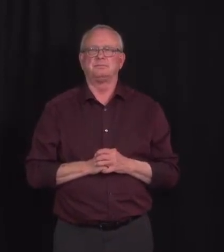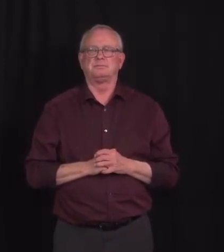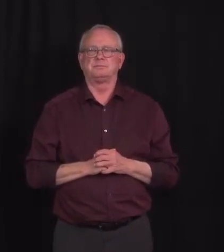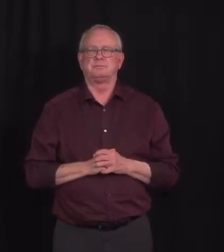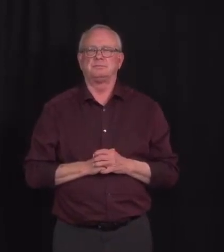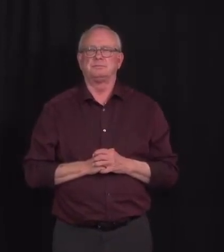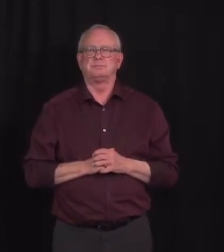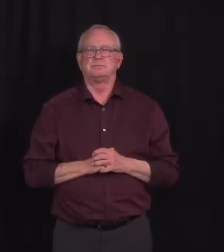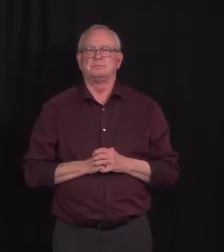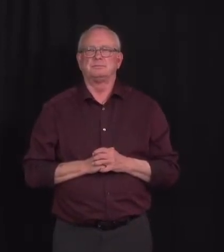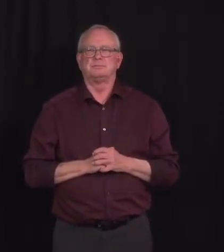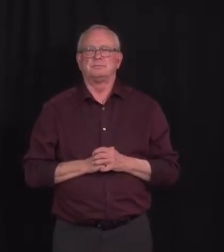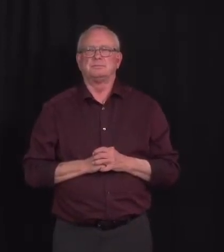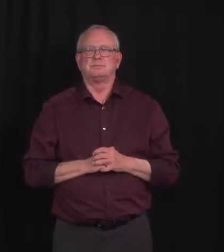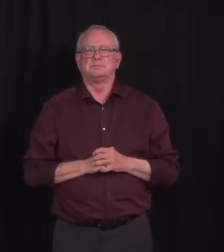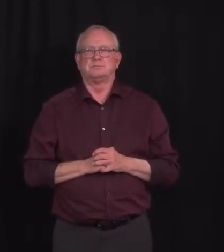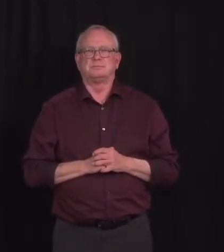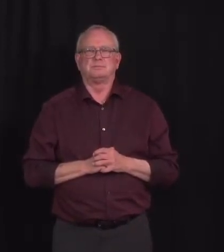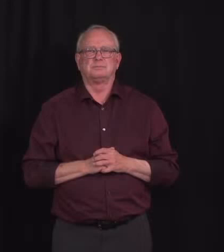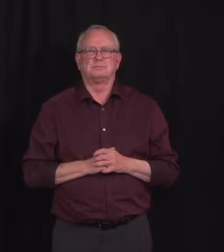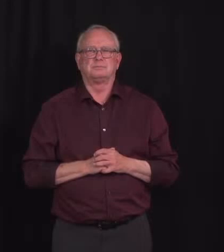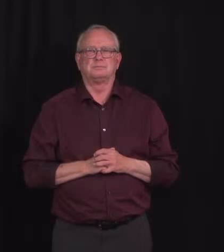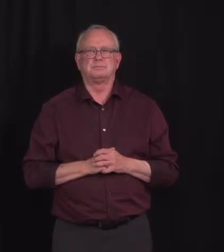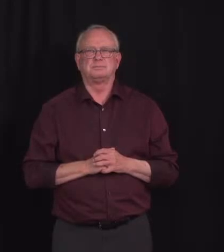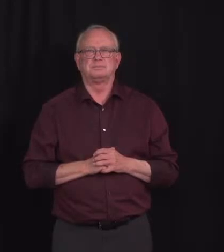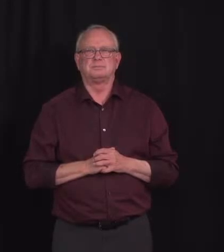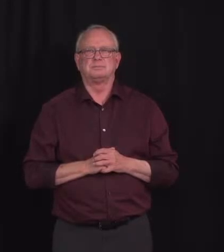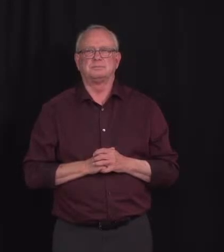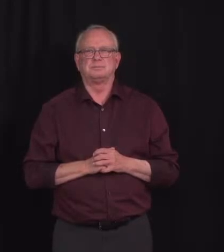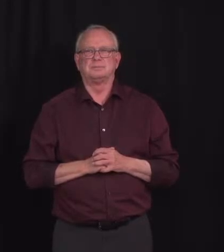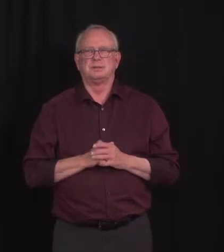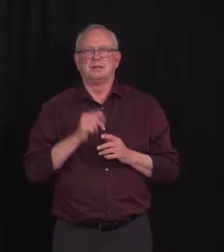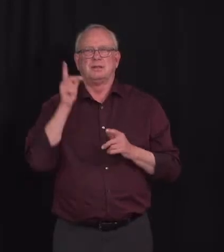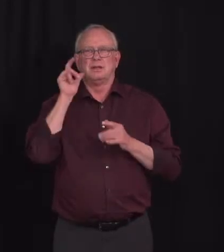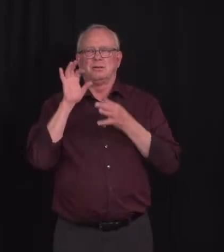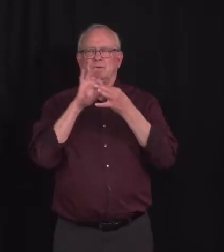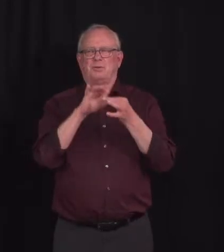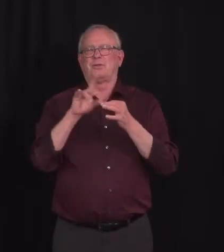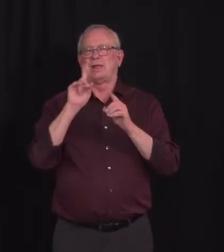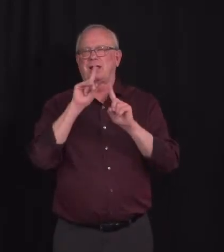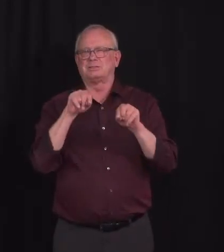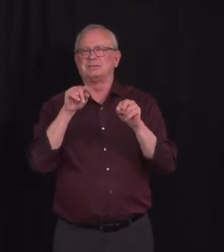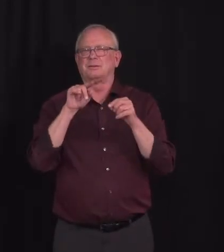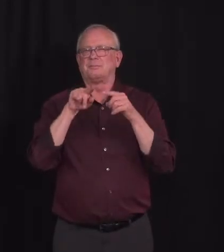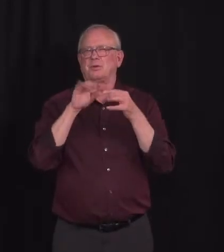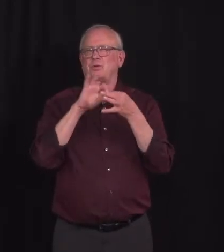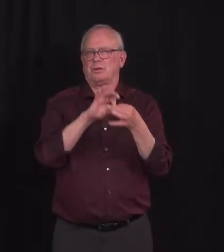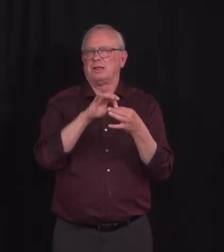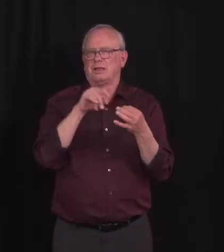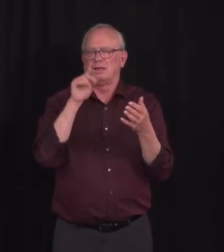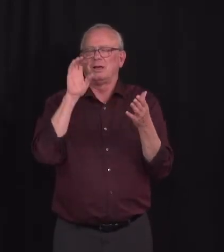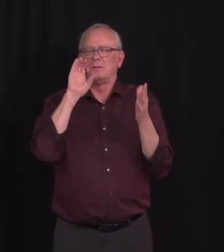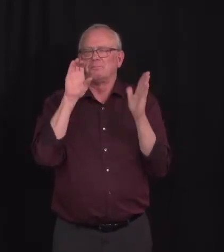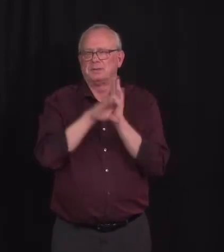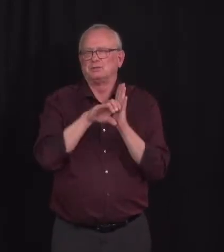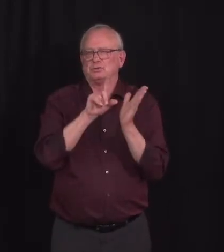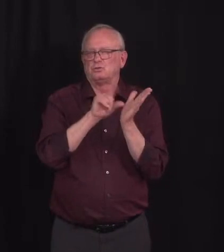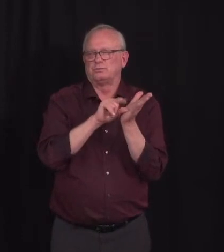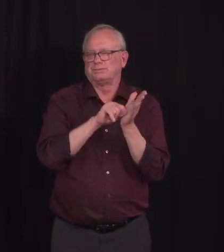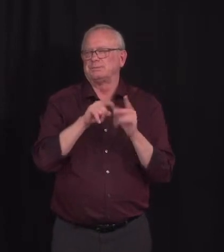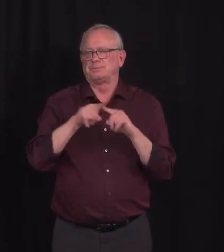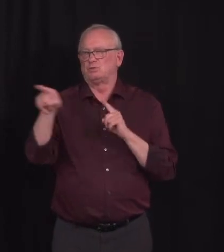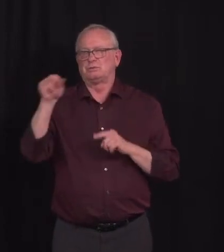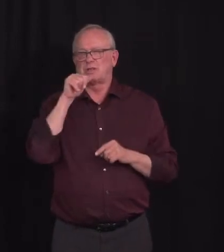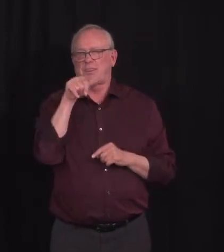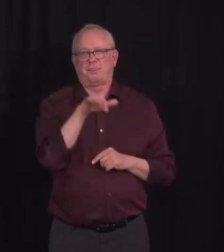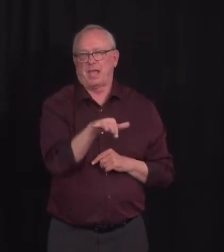answer concerning what you could and could not determine from the photo, so I understand that you weren't there. What I'm going to ask you is more about